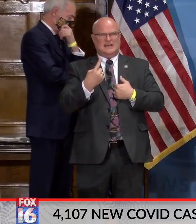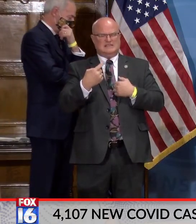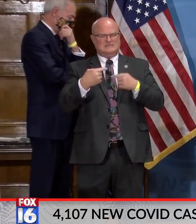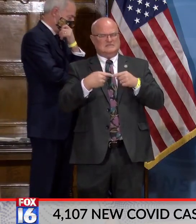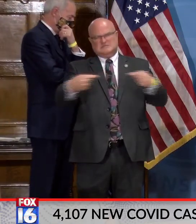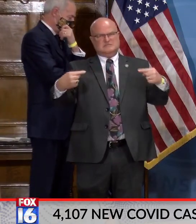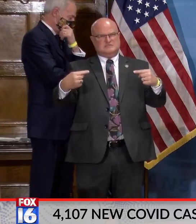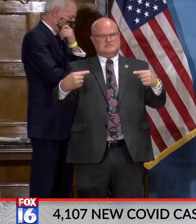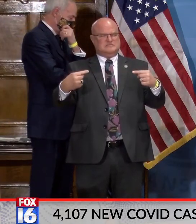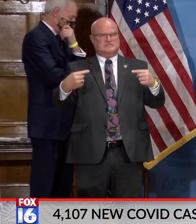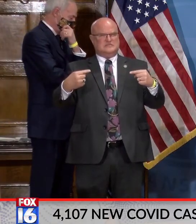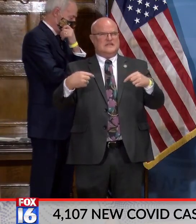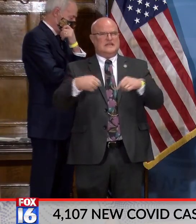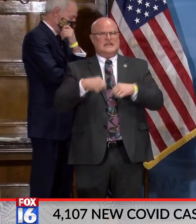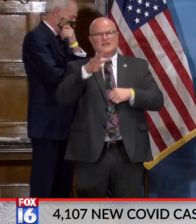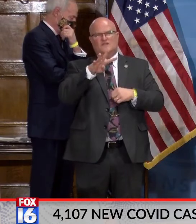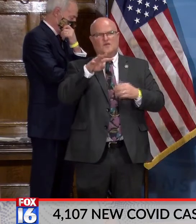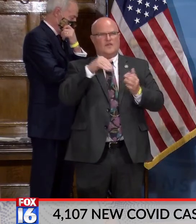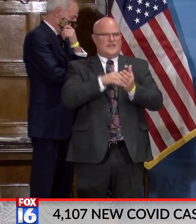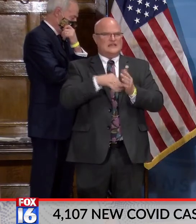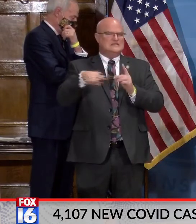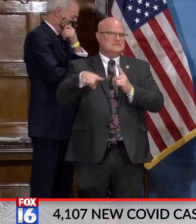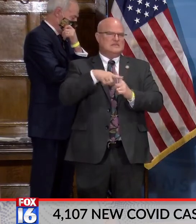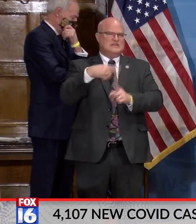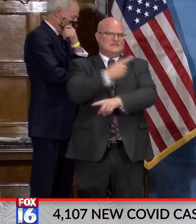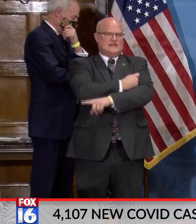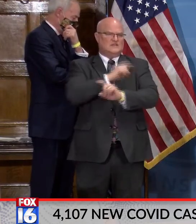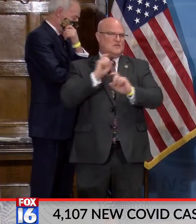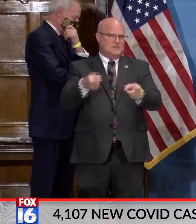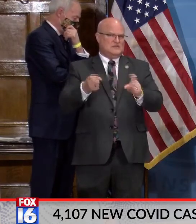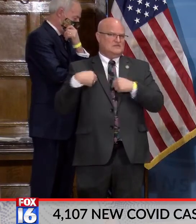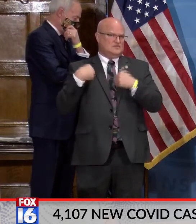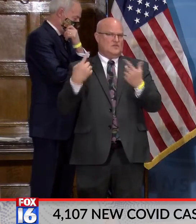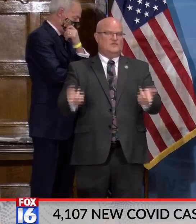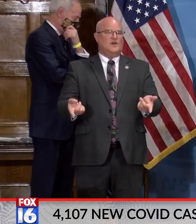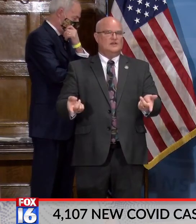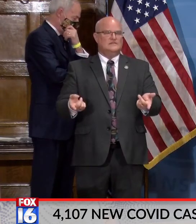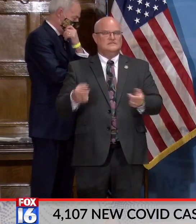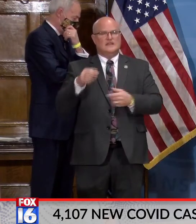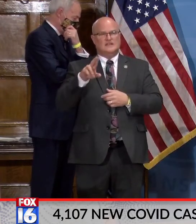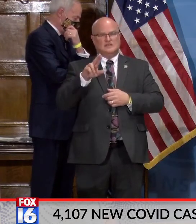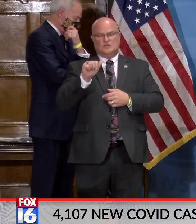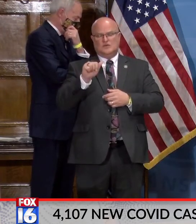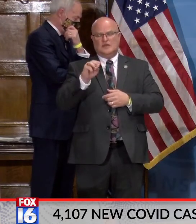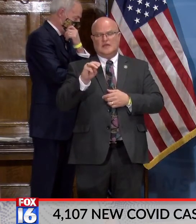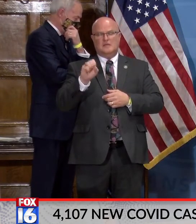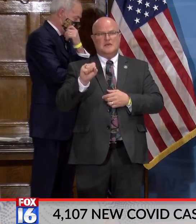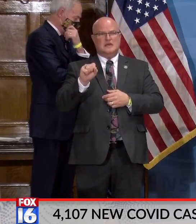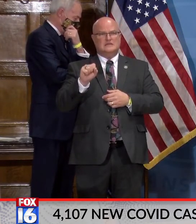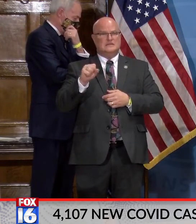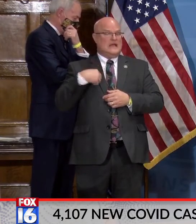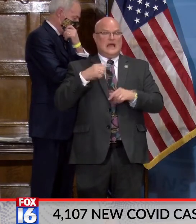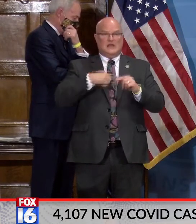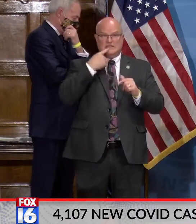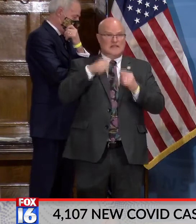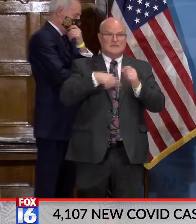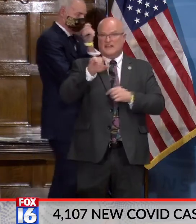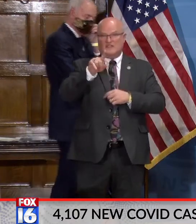event in the 4,000 plus vaccines that we've administered at UAMS, and I couldn't say that about a flu